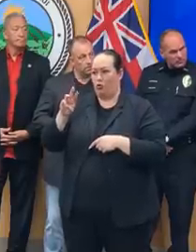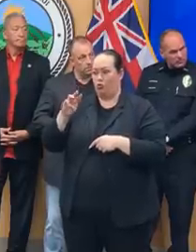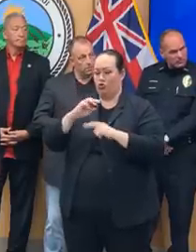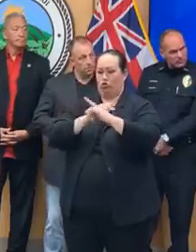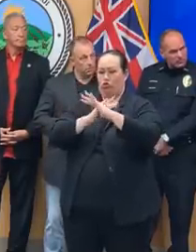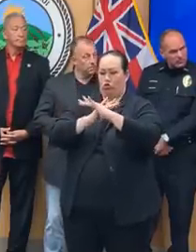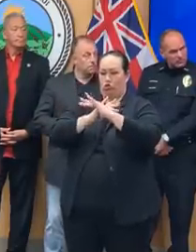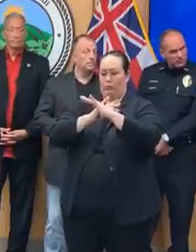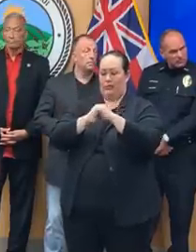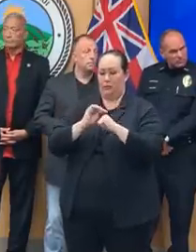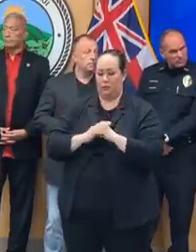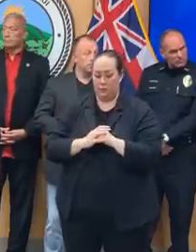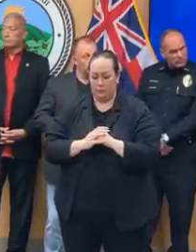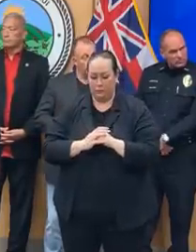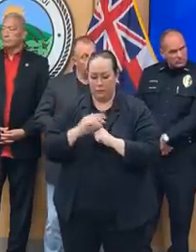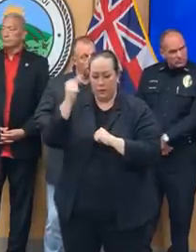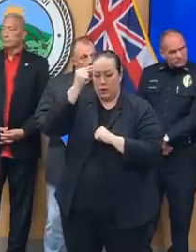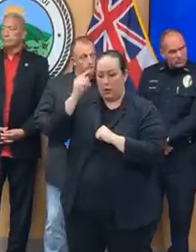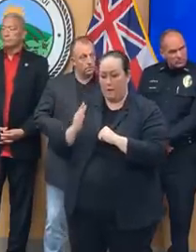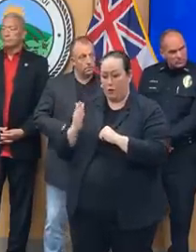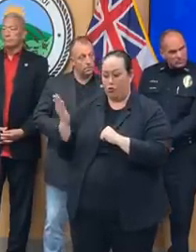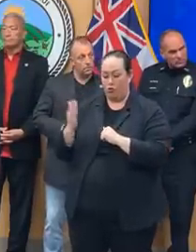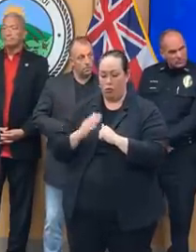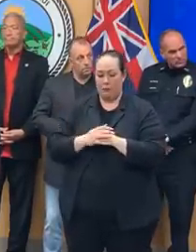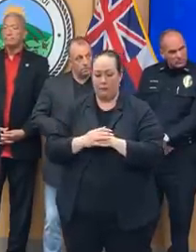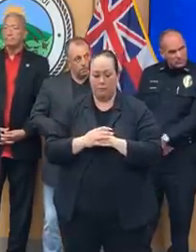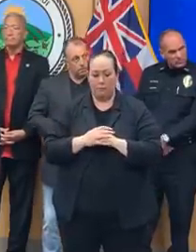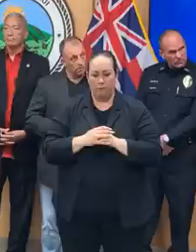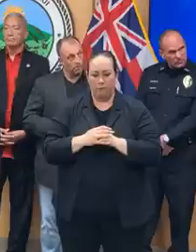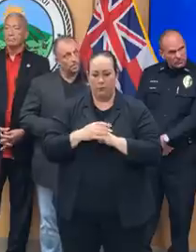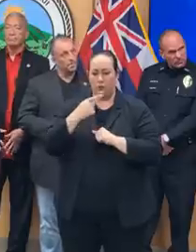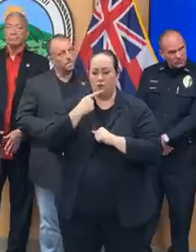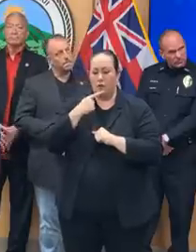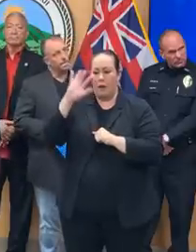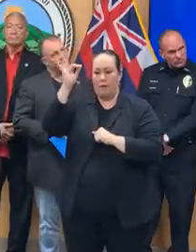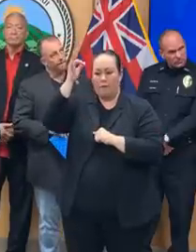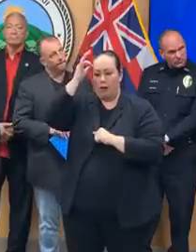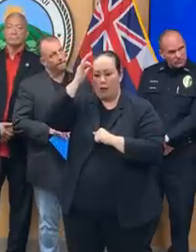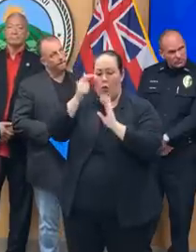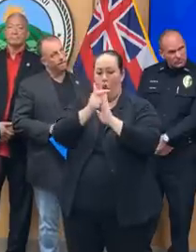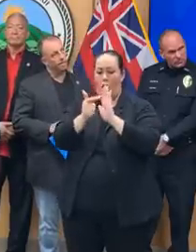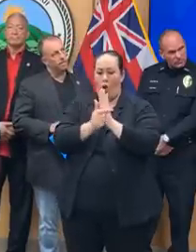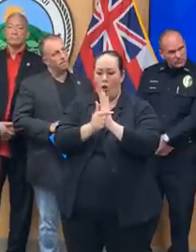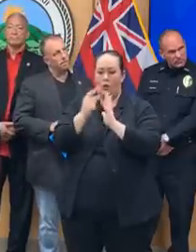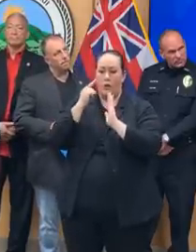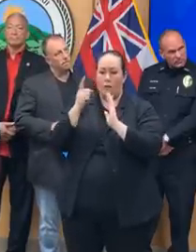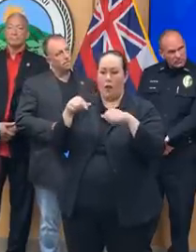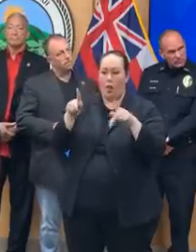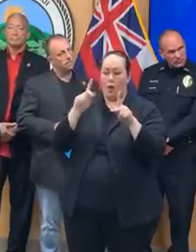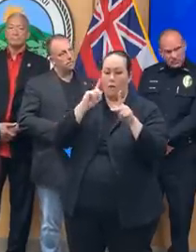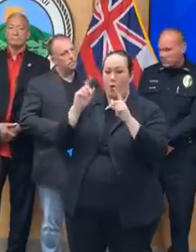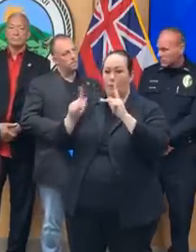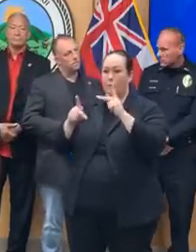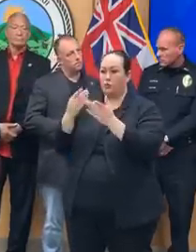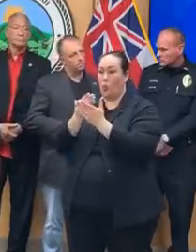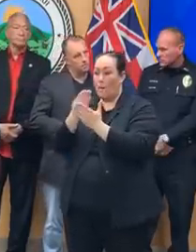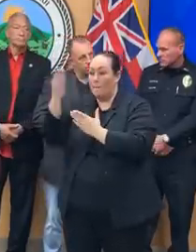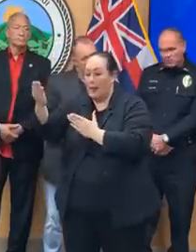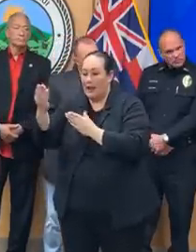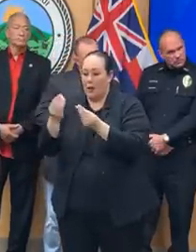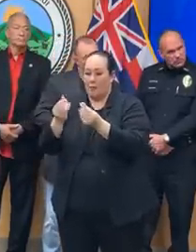My question is to the governor, Mr. Rin. You said there are federal laws that allow for people to buy properties, and right now I've